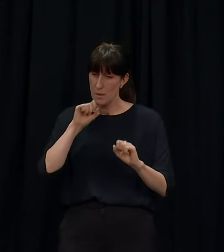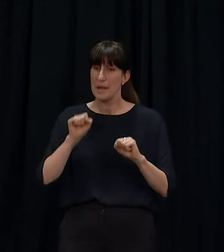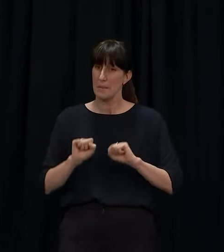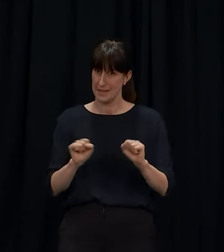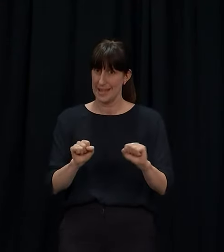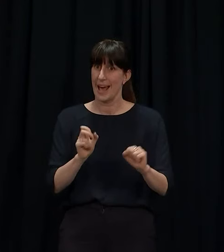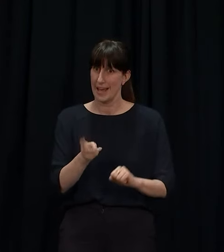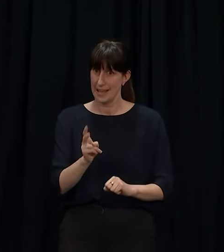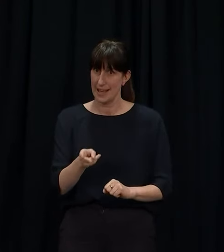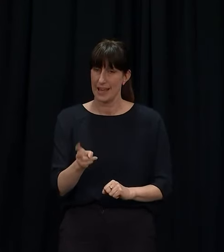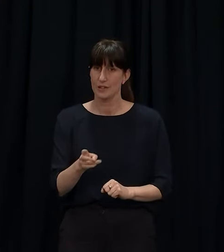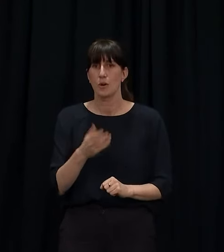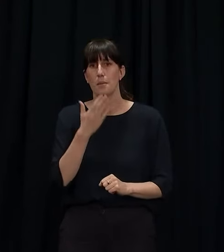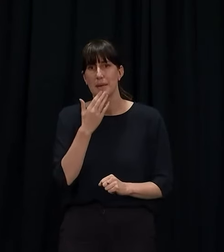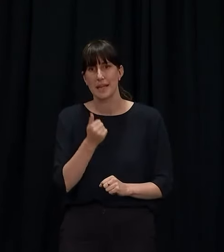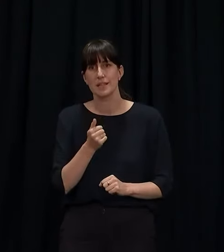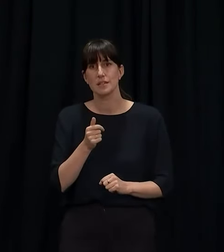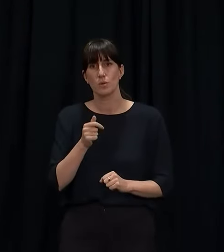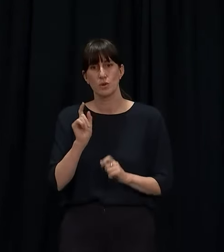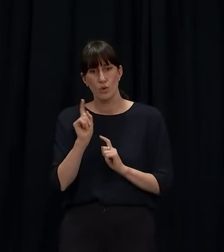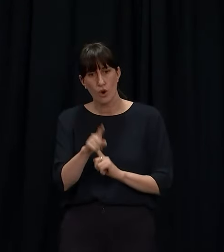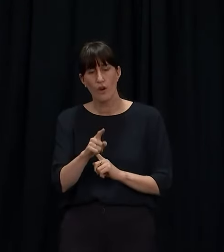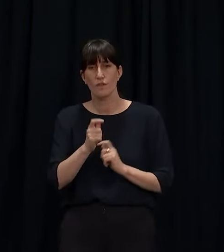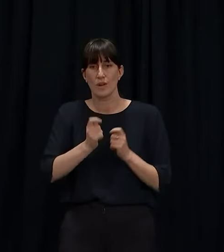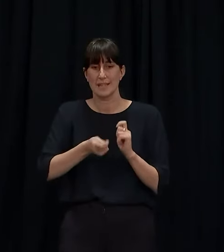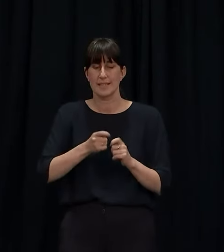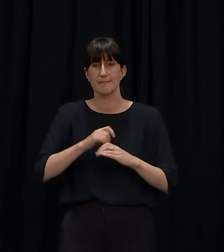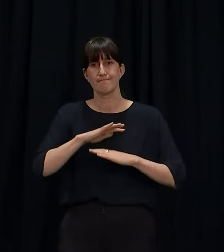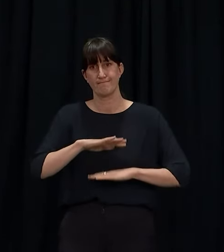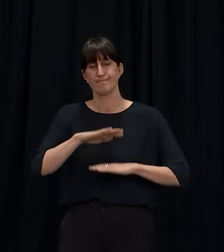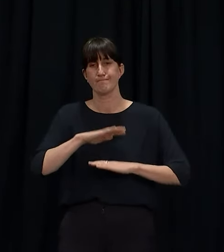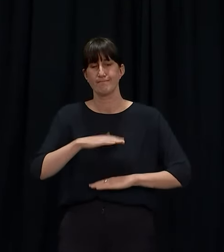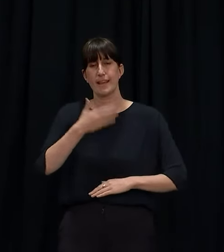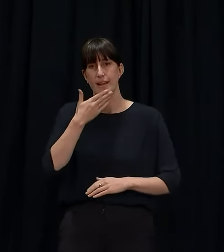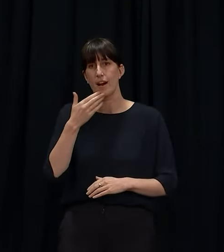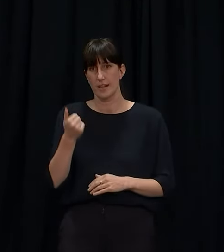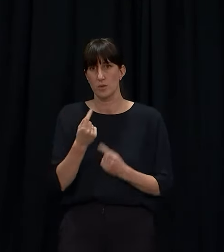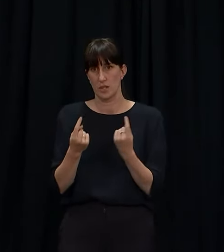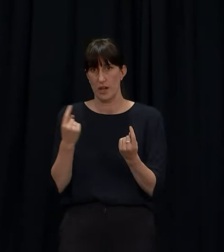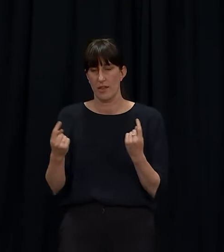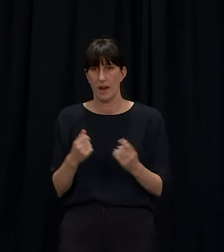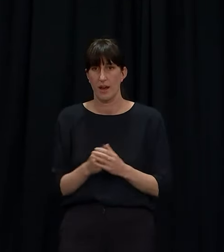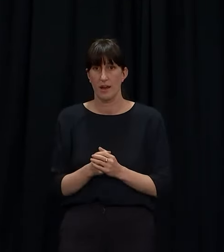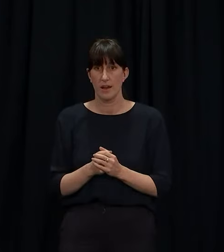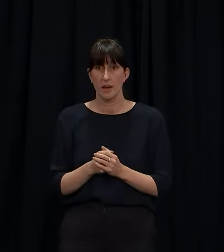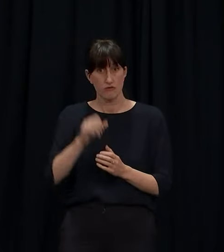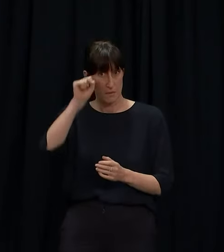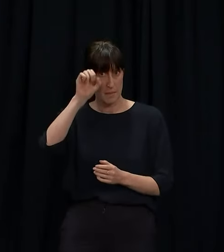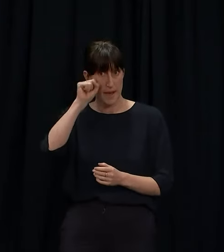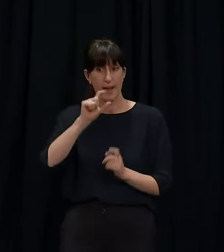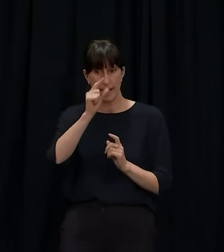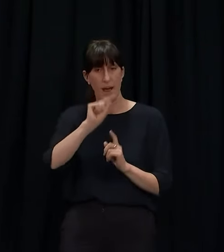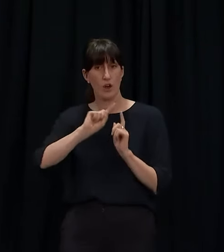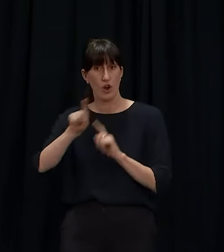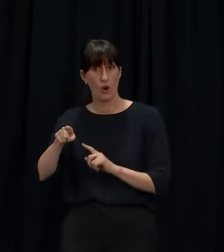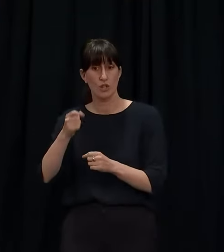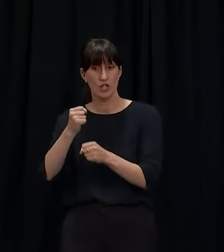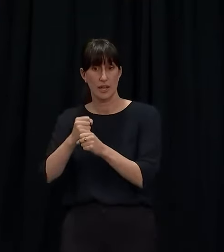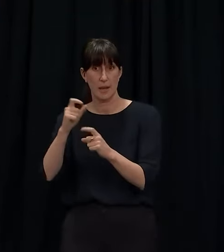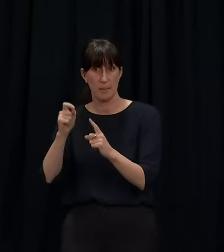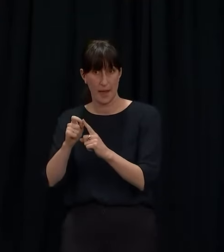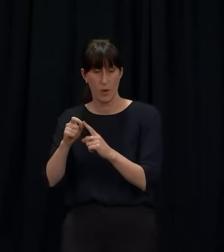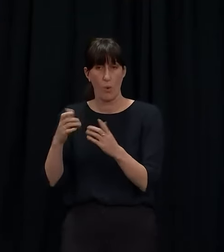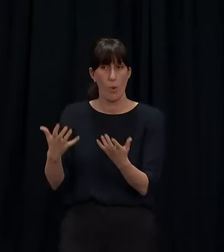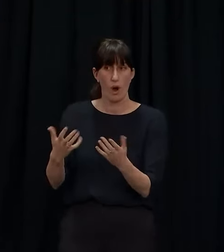staff. I would remind you that testing is also available at general practice and urgent care clinics, and just a reminder that wherever